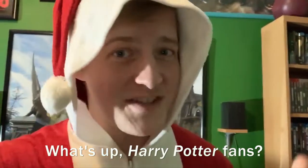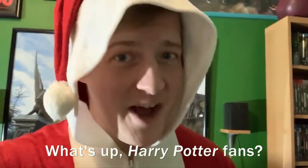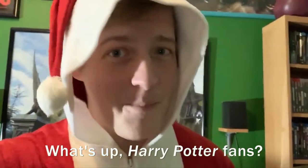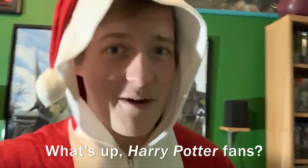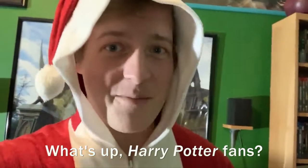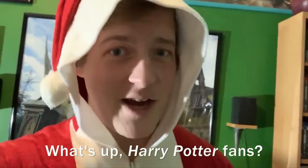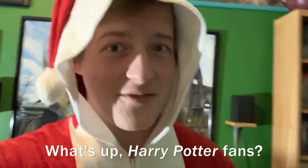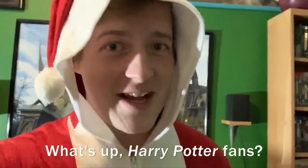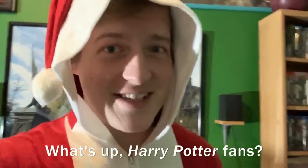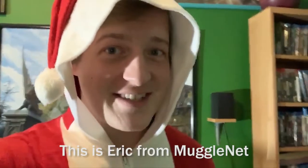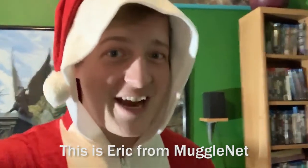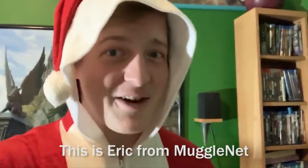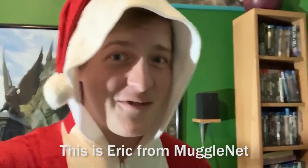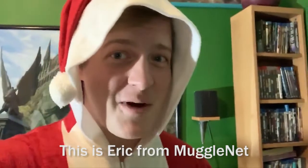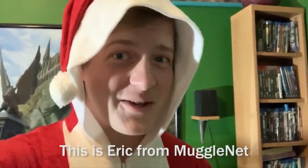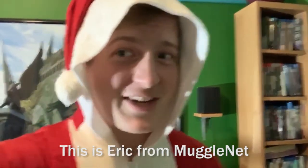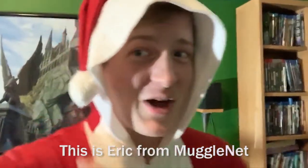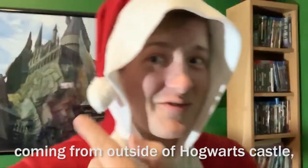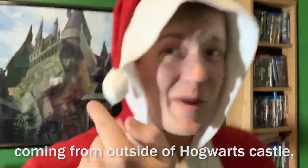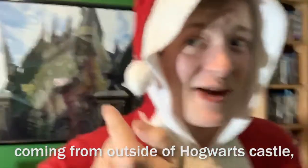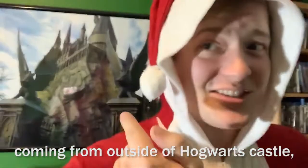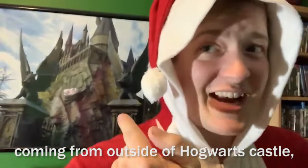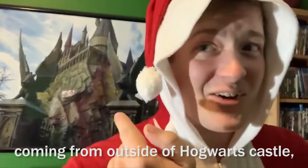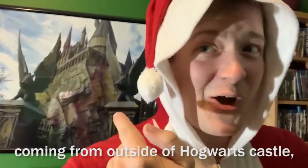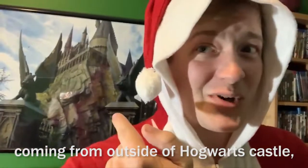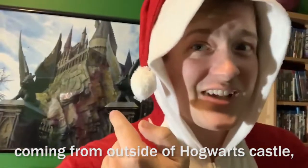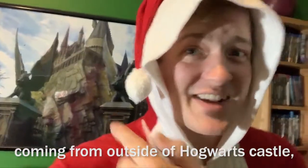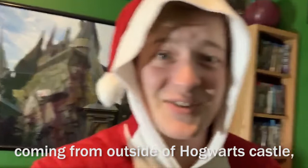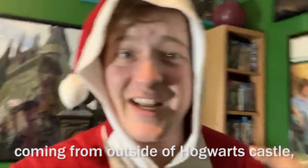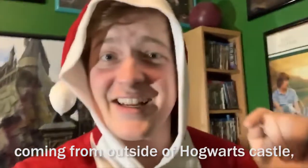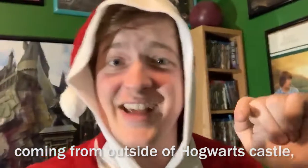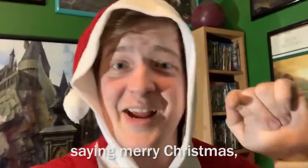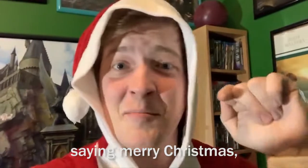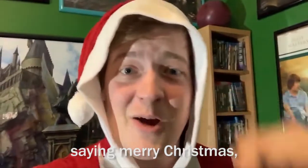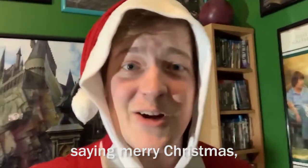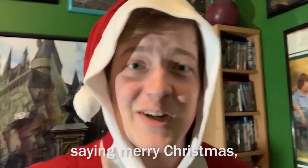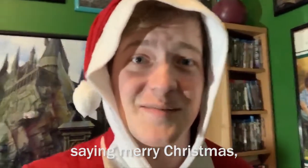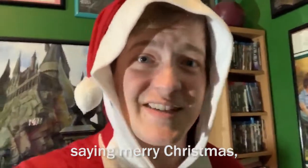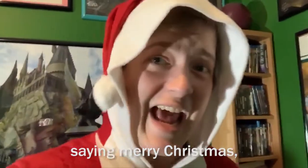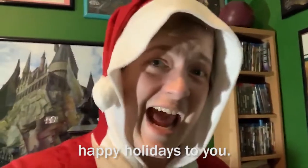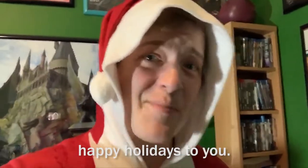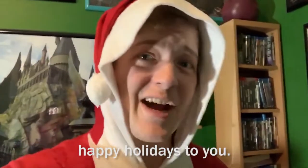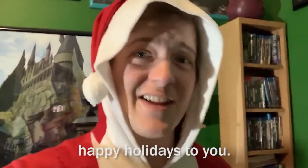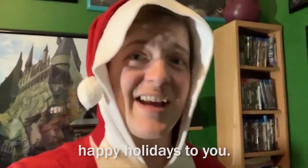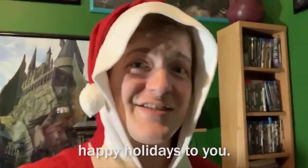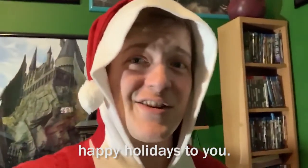What's up, Harry Potter fans? This is Eric from MuggleNet calling from outside of Hogwarts Castle, saying Merry Christmas, Happy Holidays to